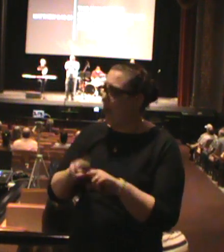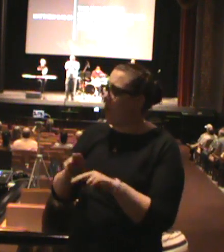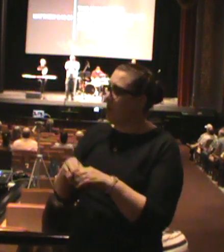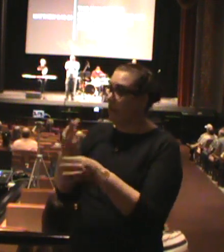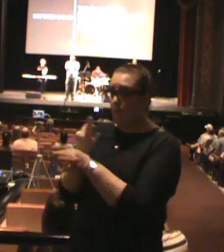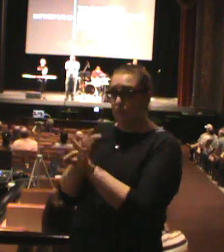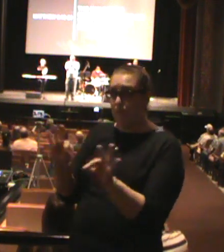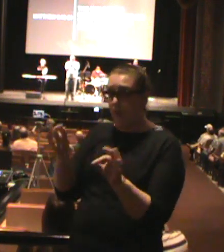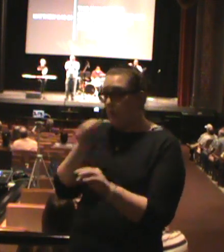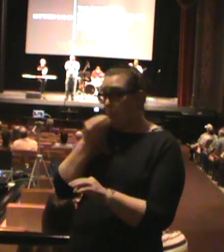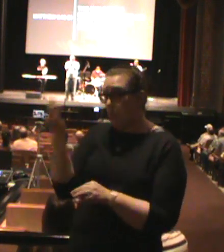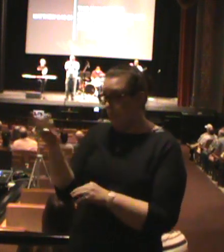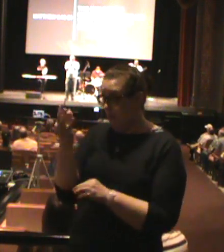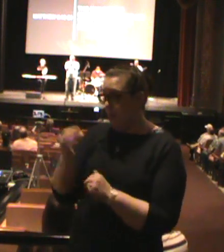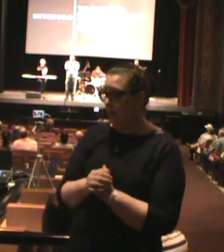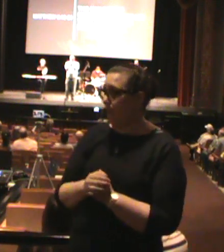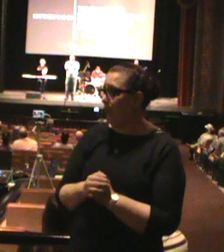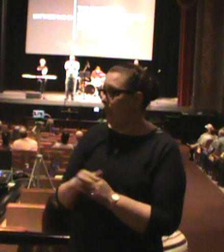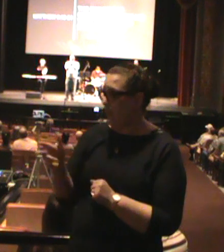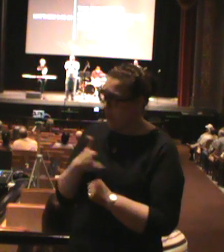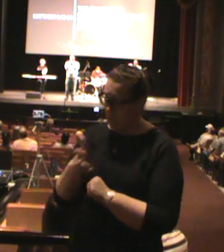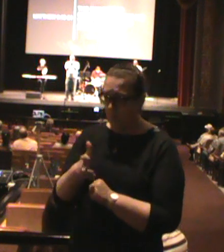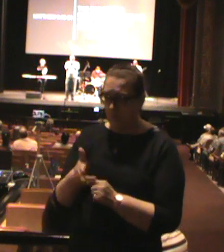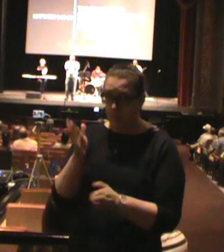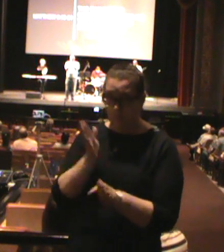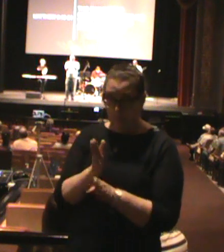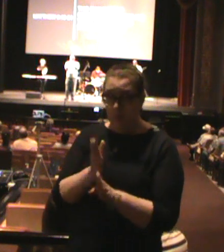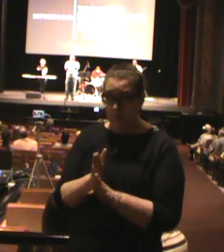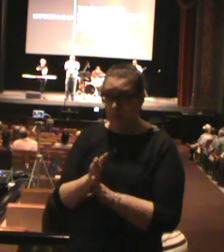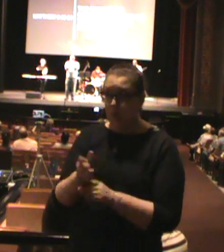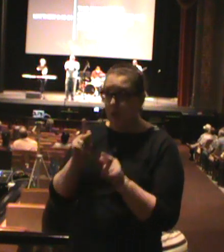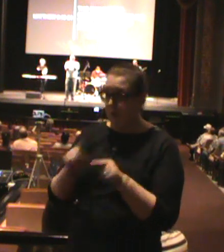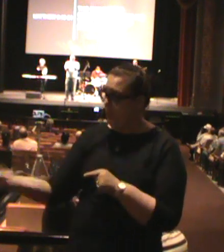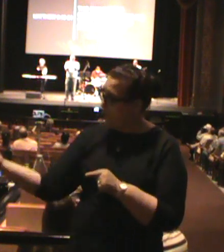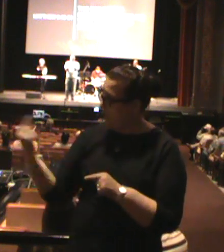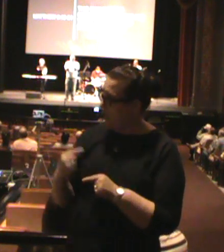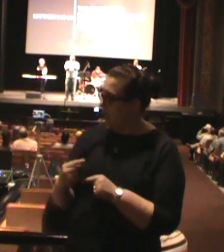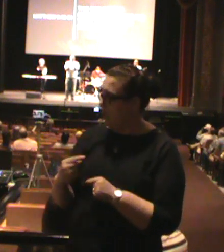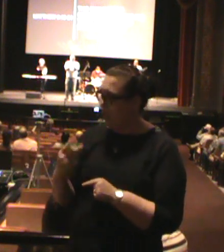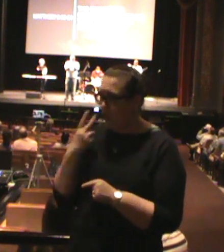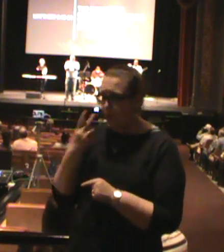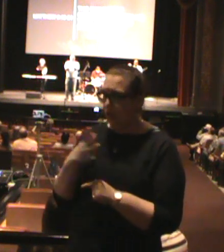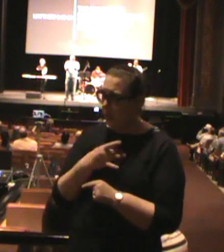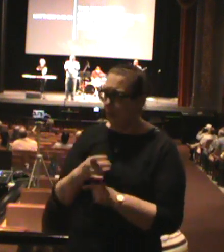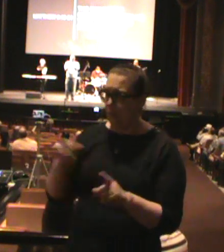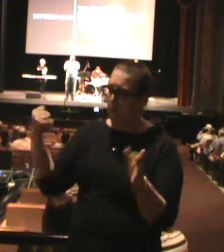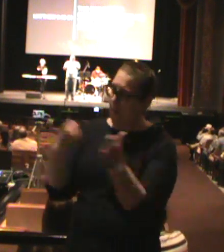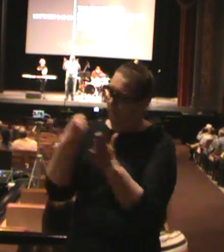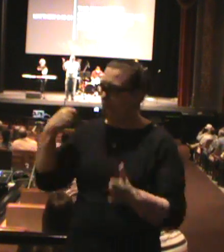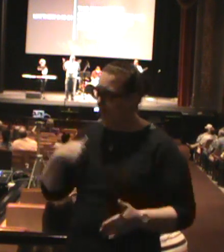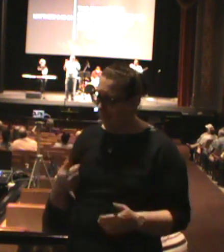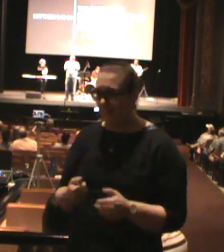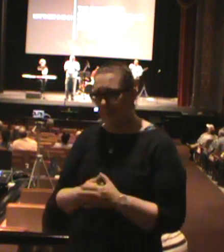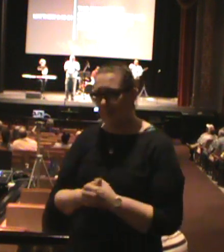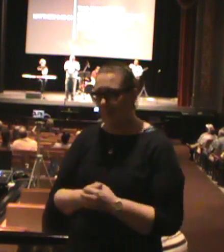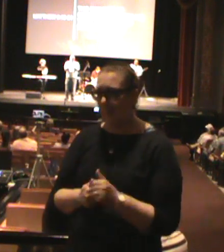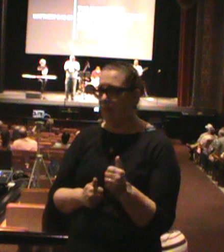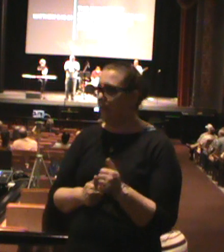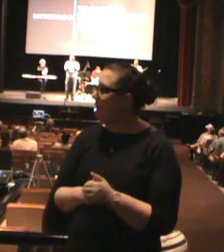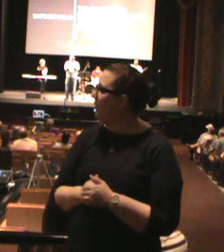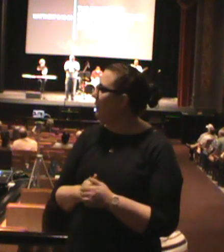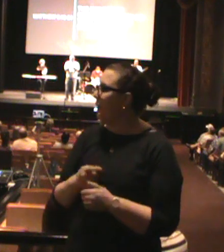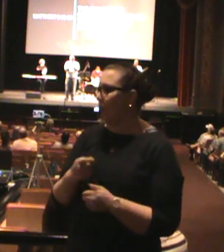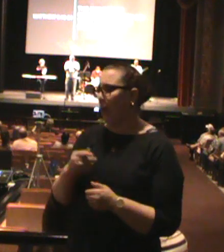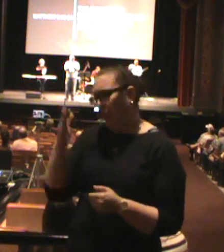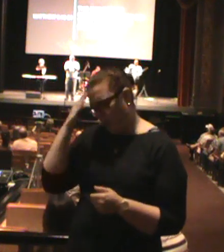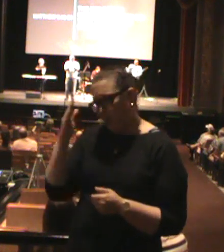just parked the bus, and somebody came up to me. Somebody came, and it looked like they were going to hit me, all right? Which some of y'all want